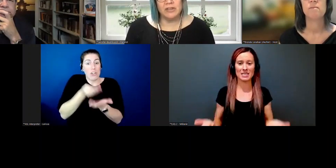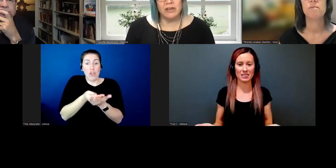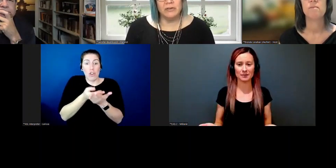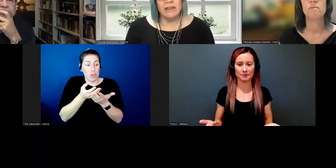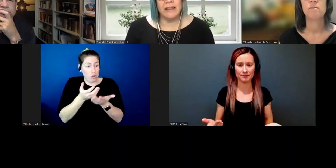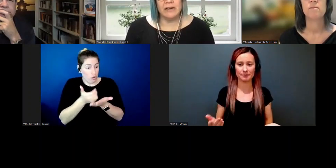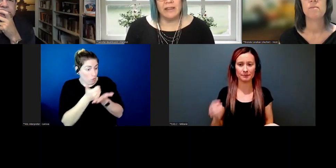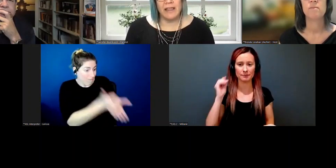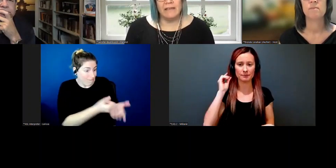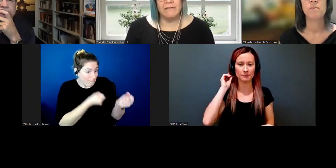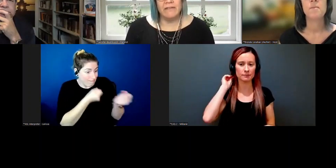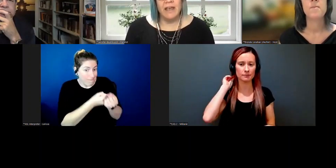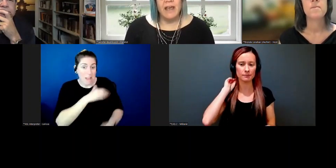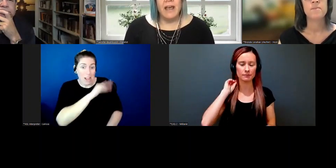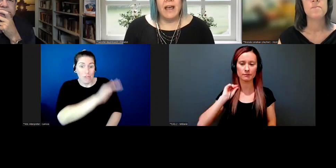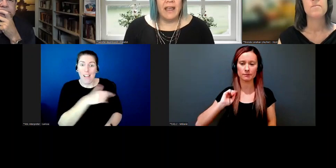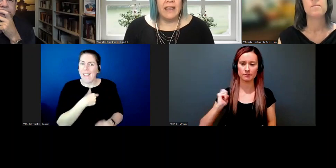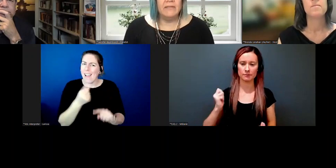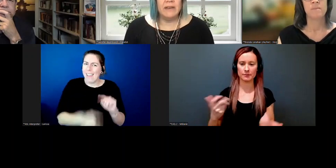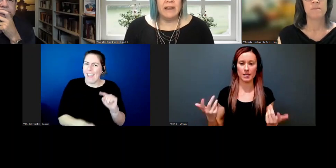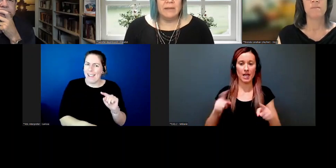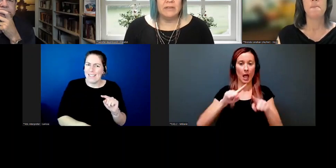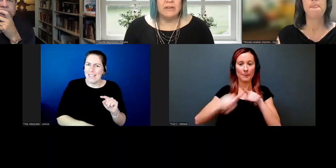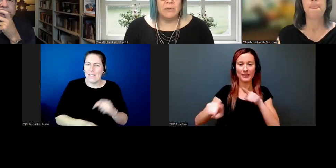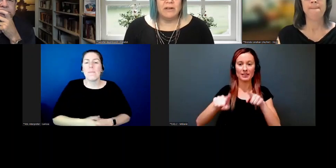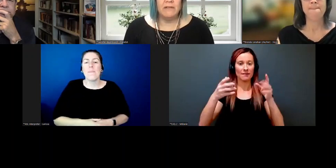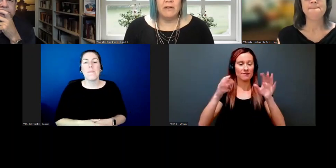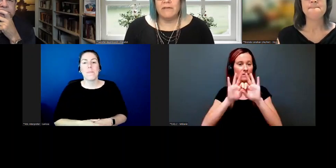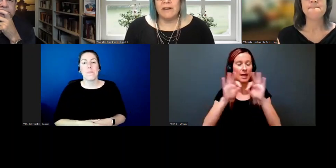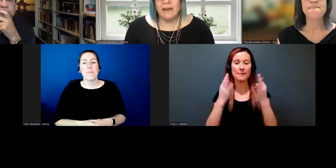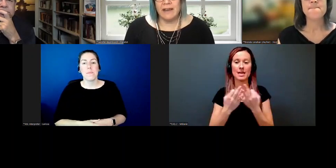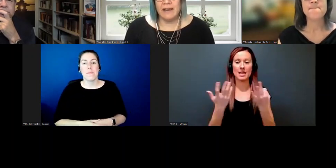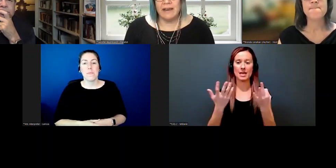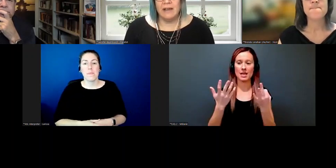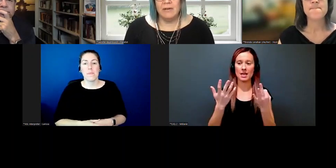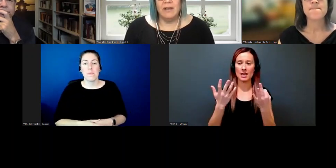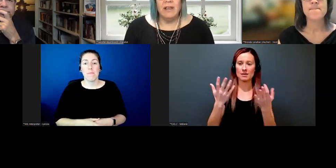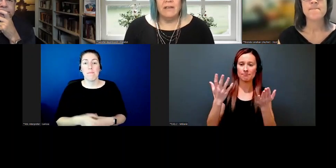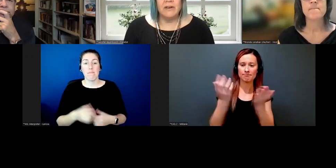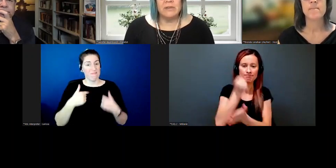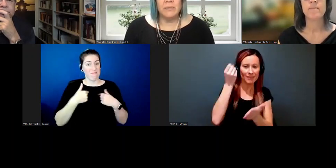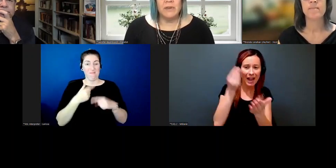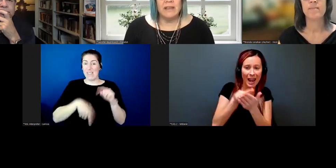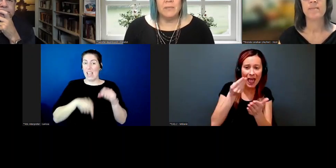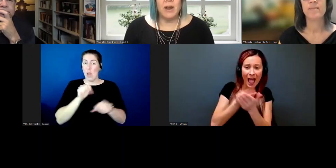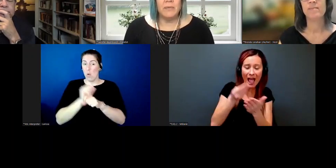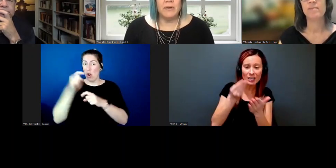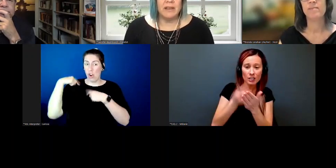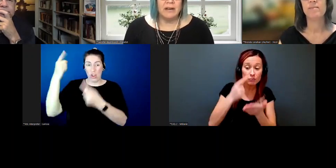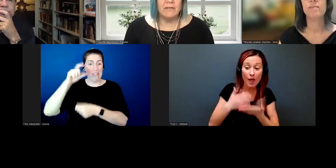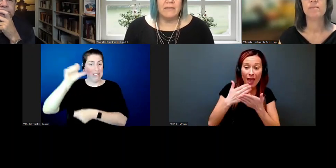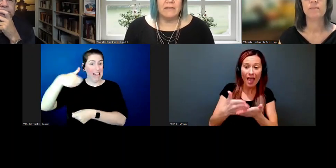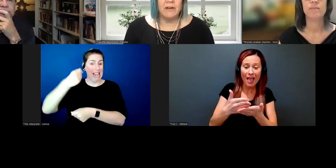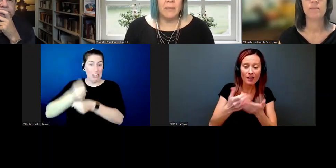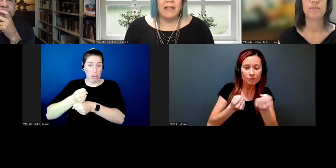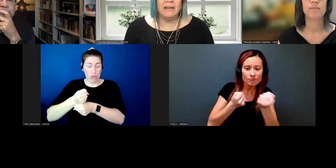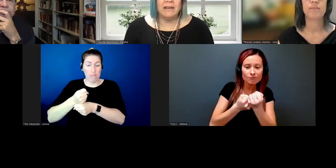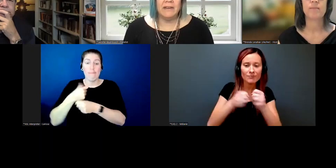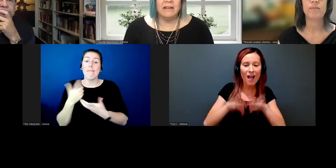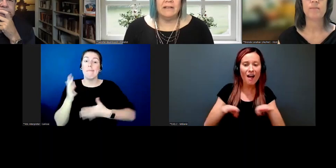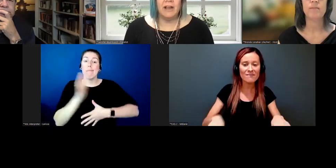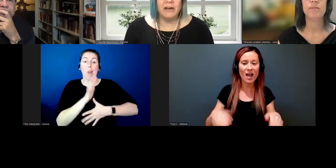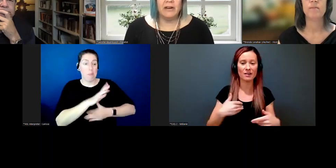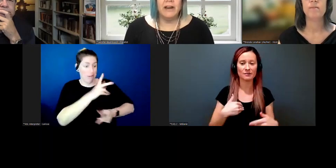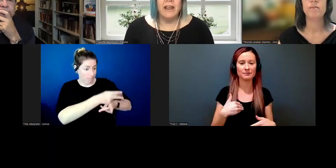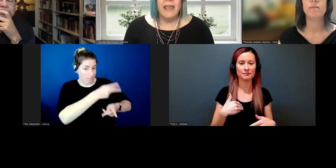complex children later in life. I have been unable to work for over a decade now, first being the primary caregiver for a palliative